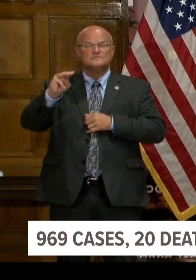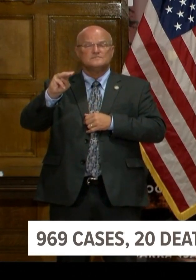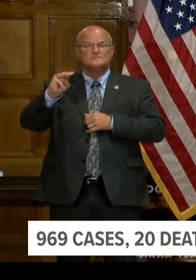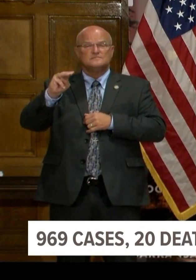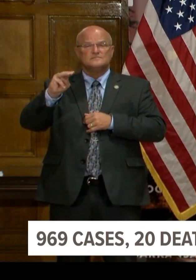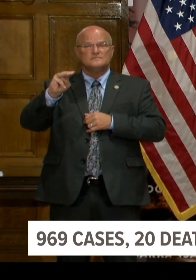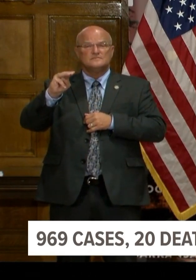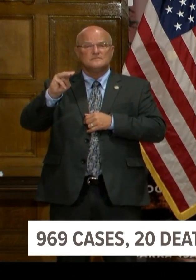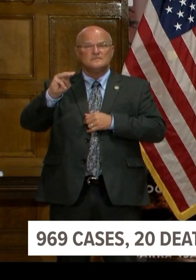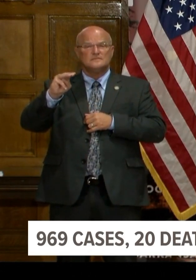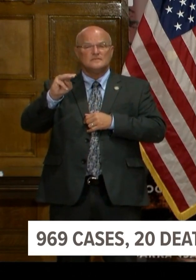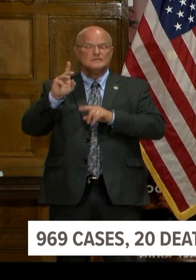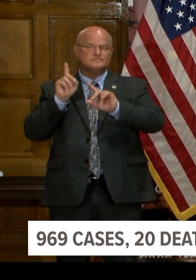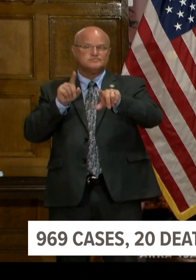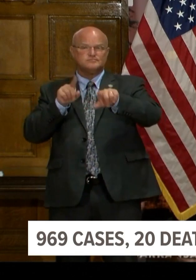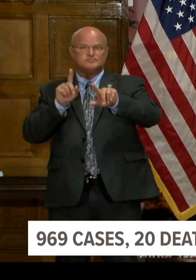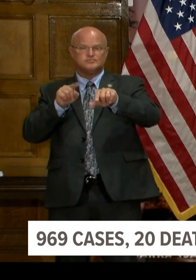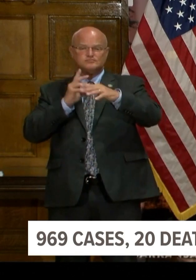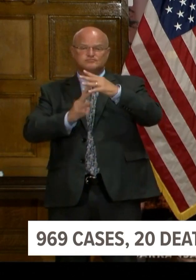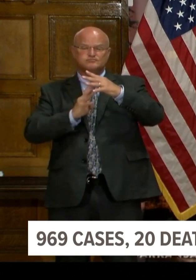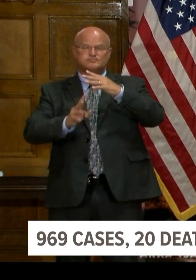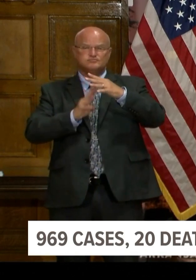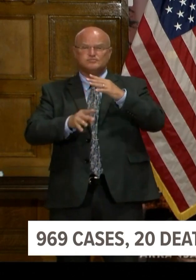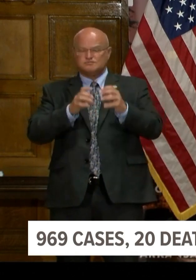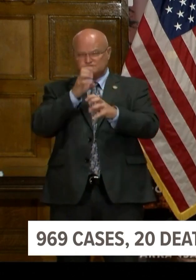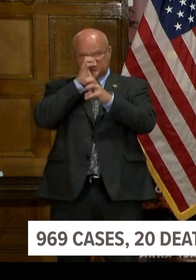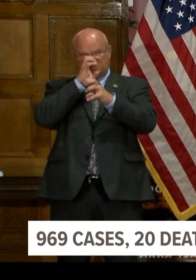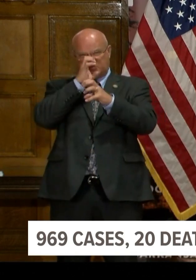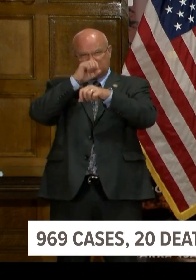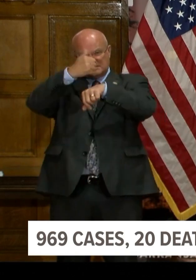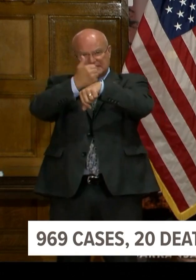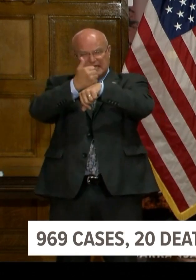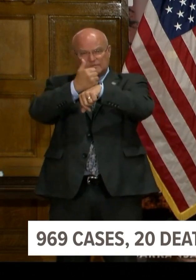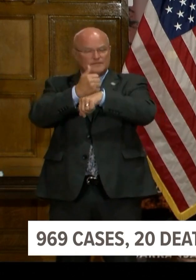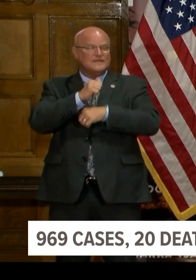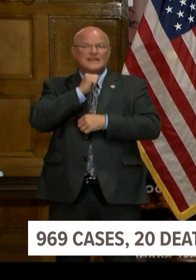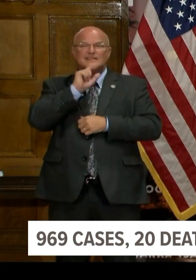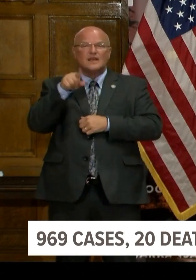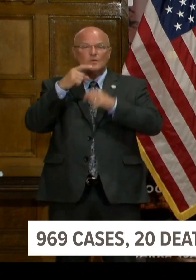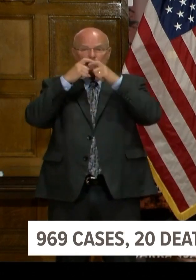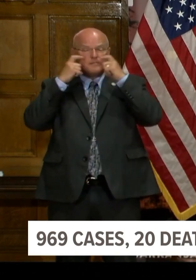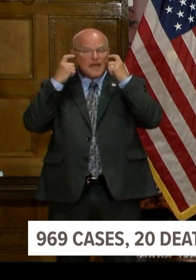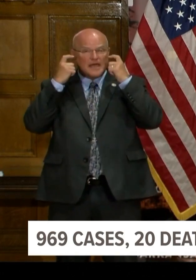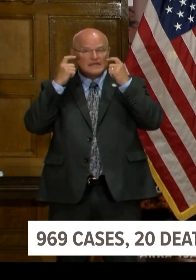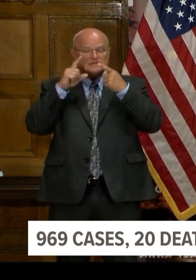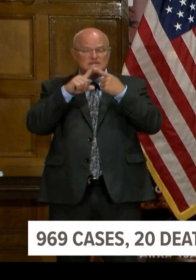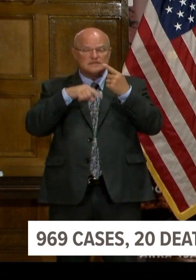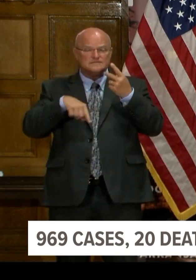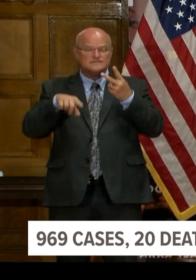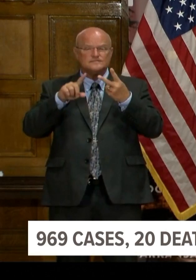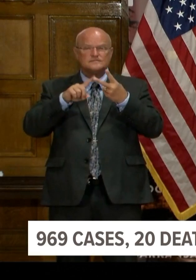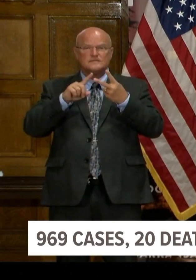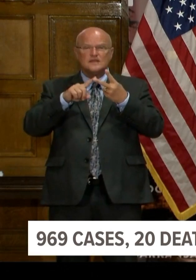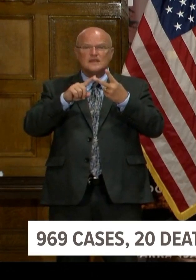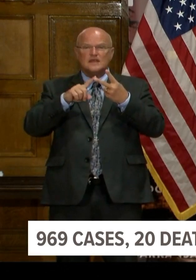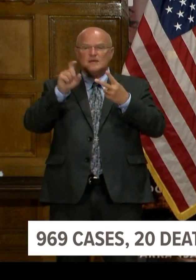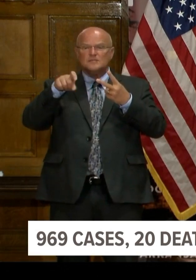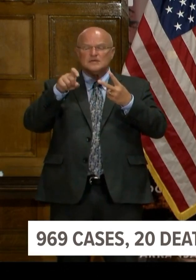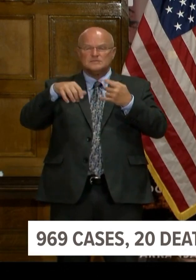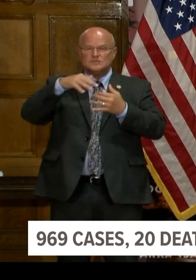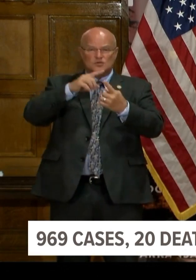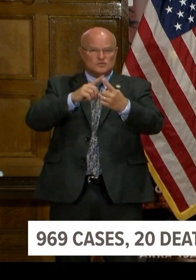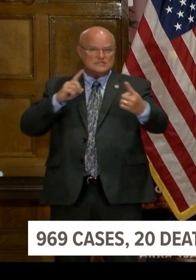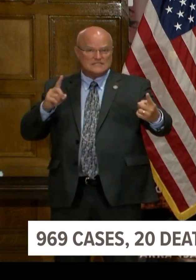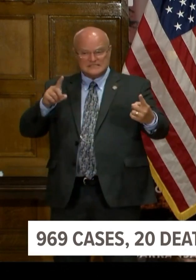the attendance has strict requirements in place, not just wearing of masks, but the fans also have to